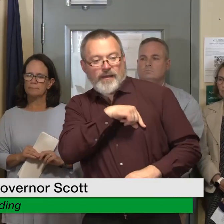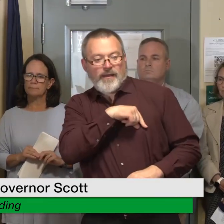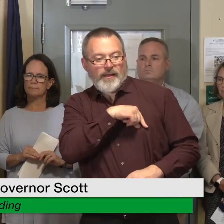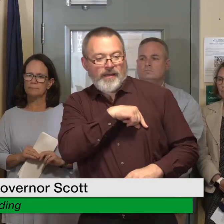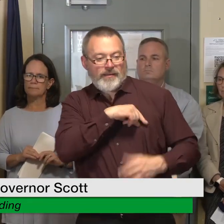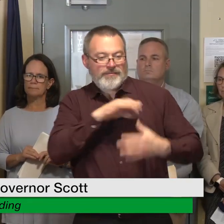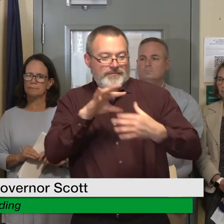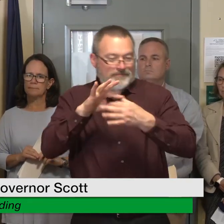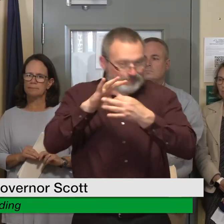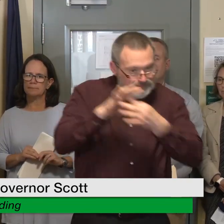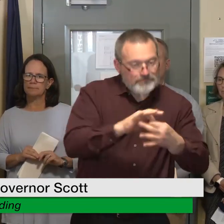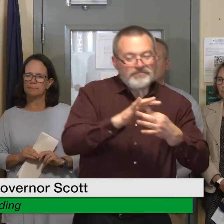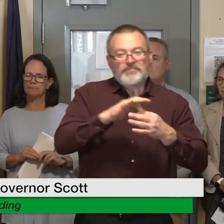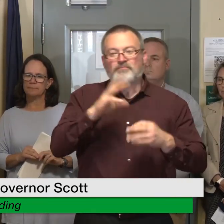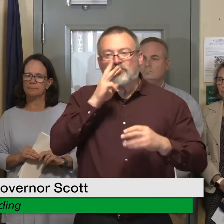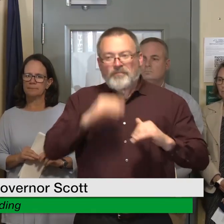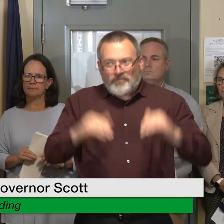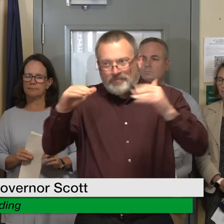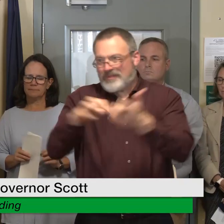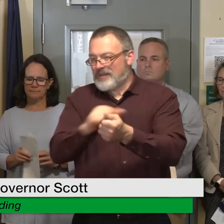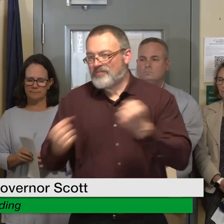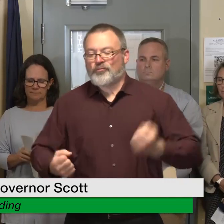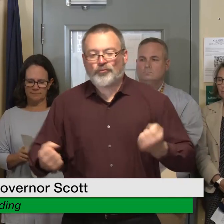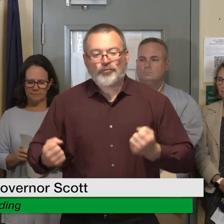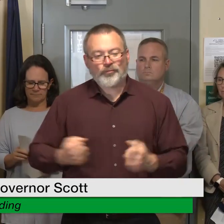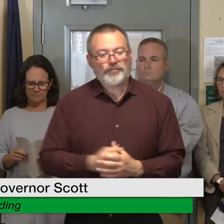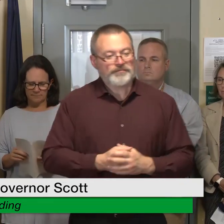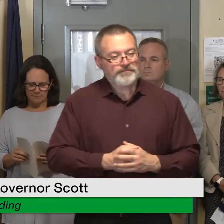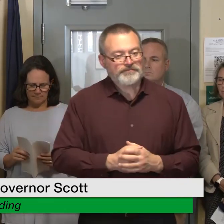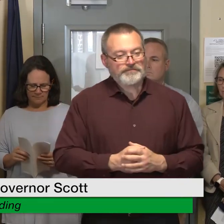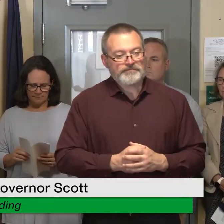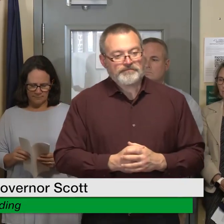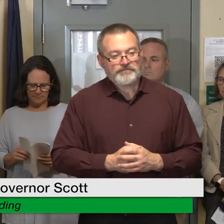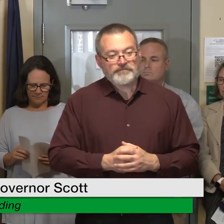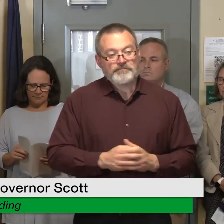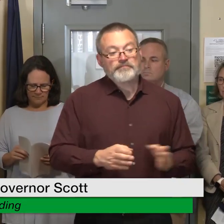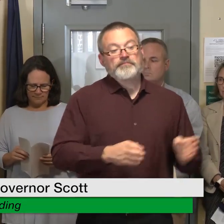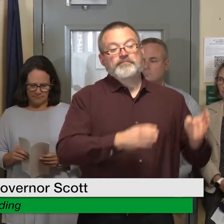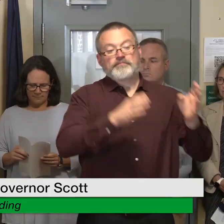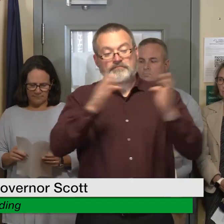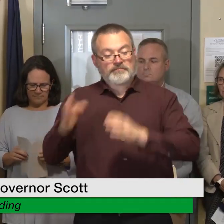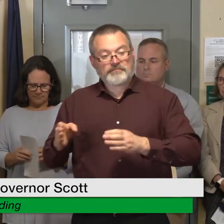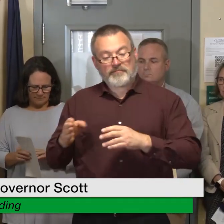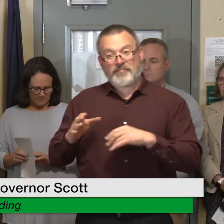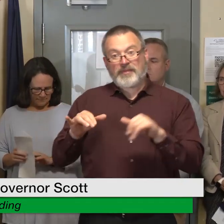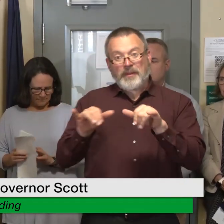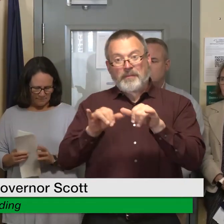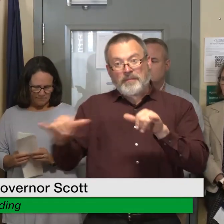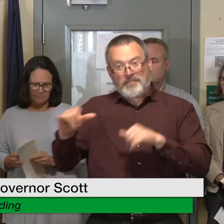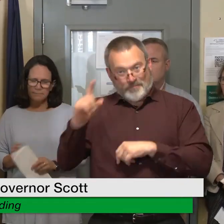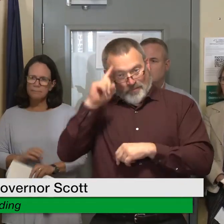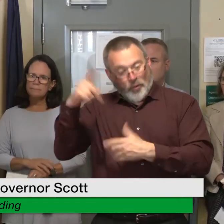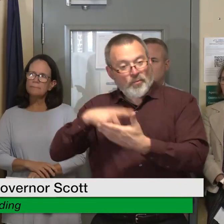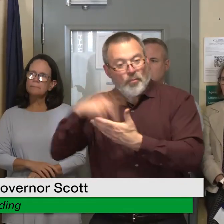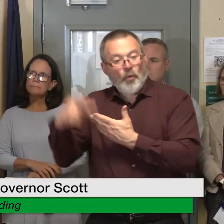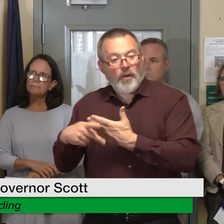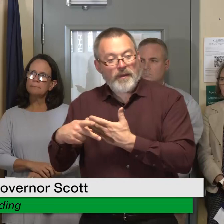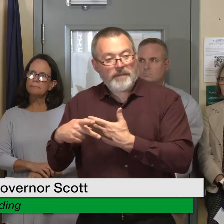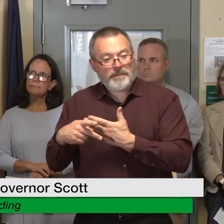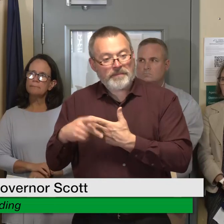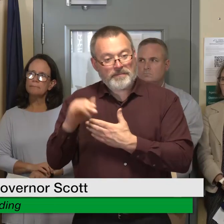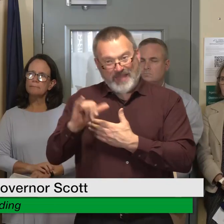vehicles. And the Mileage Smart program, the state's high-efficiency used vehicle